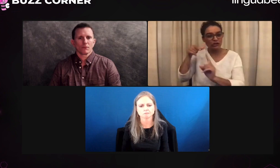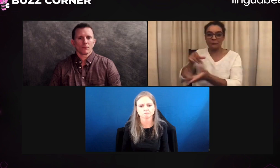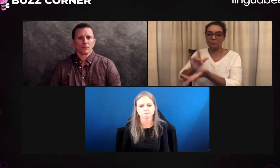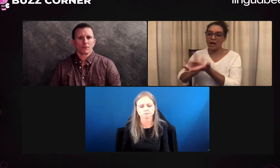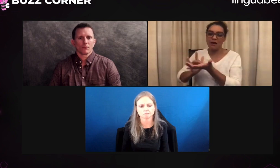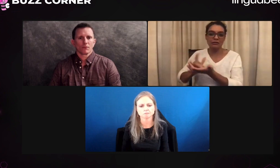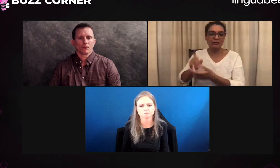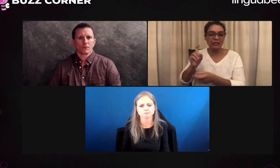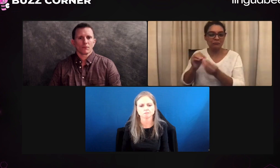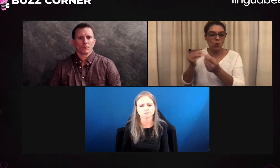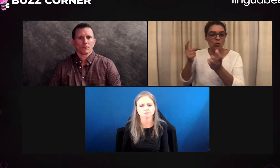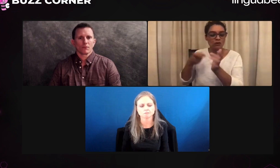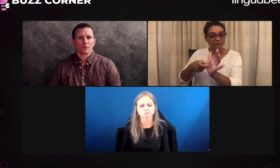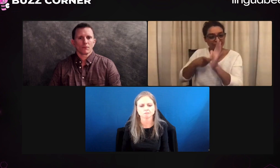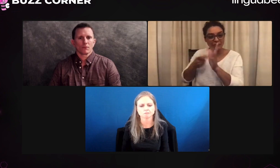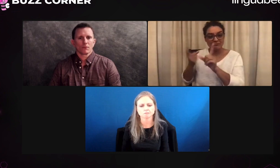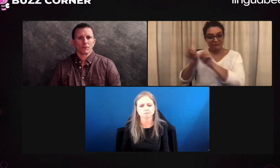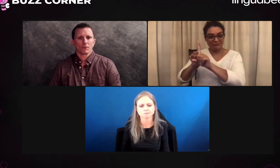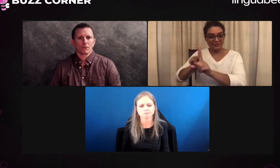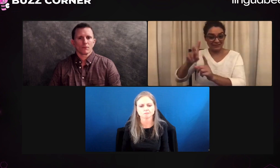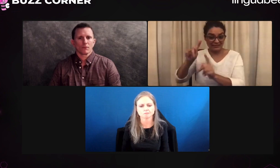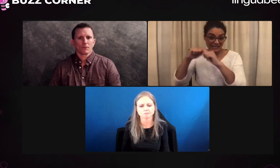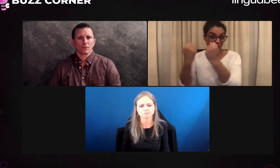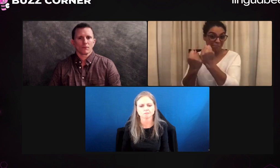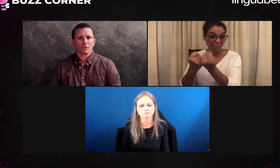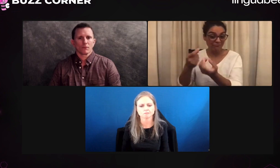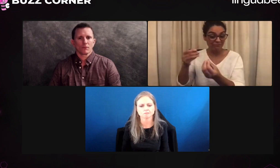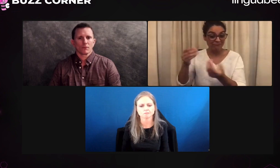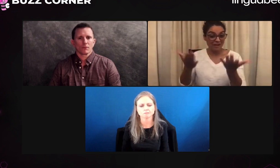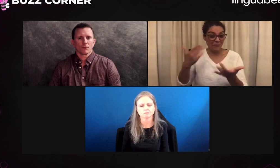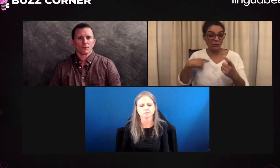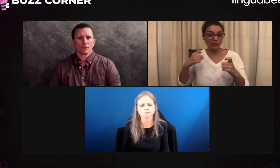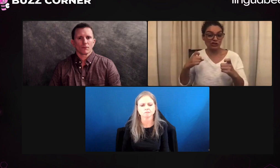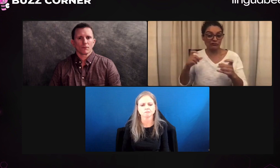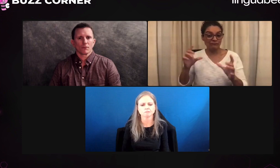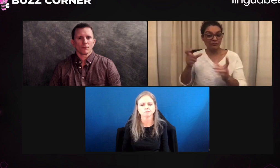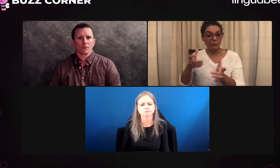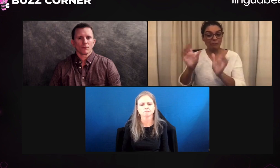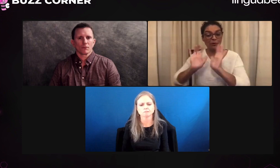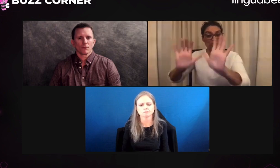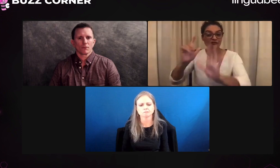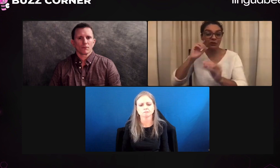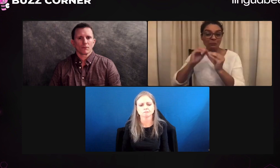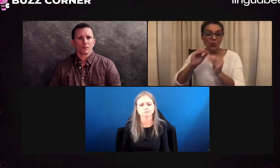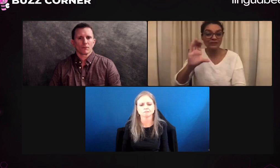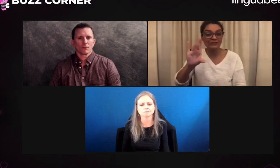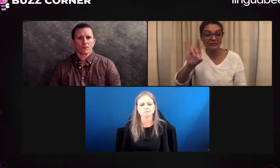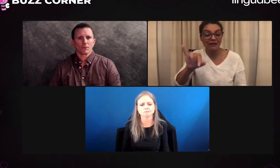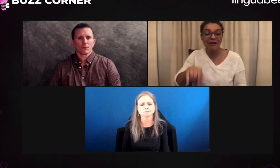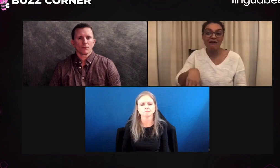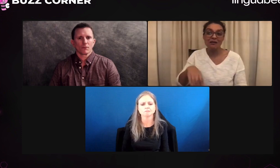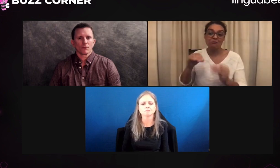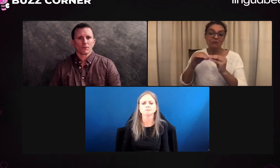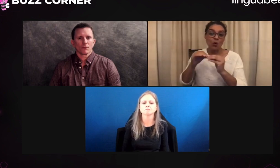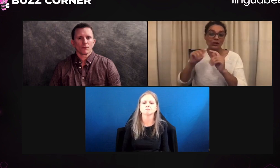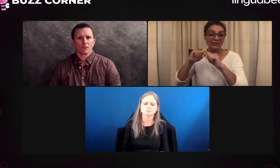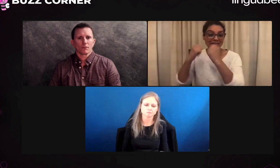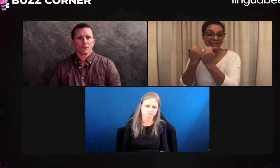for training and mentorship. And I think this should be mandatory